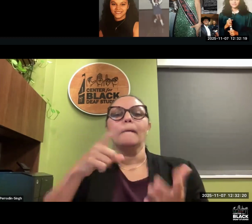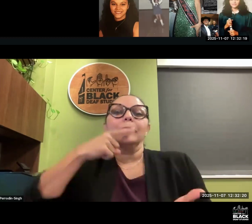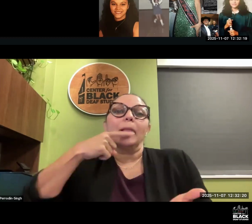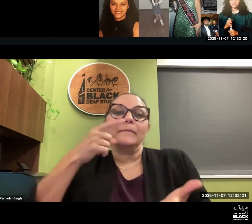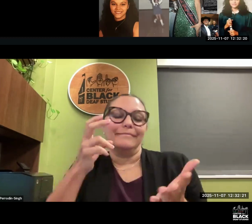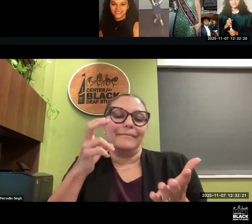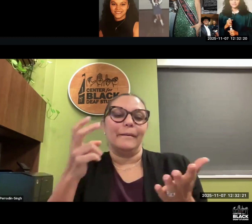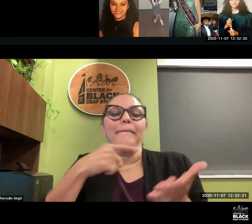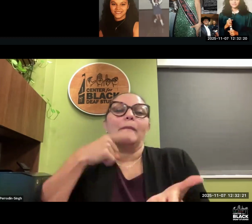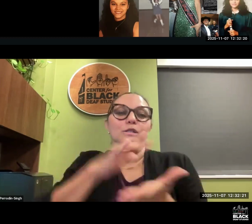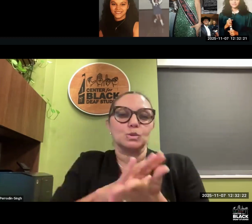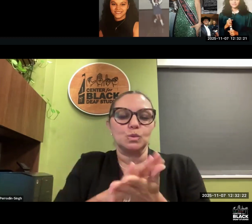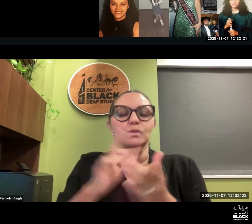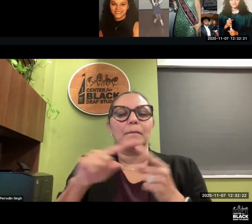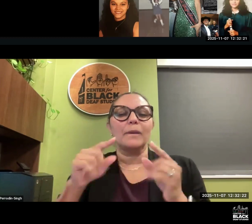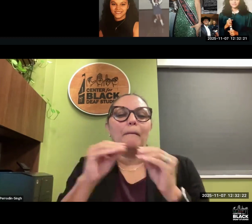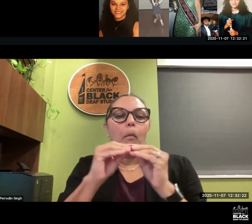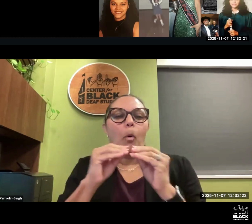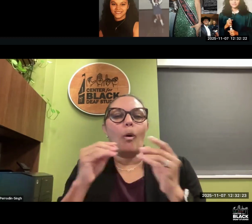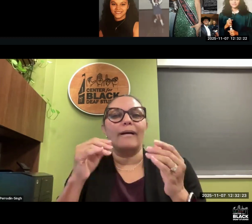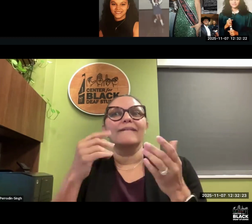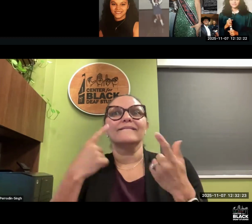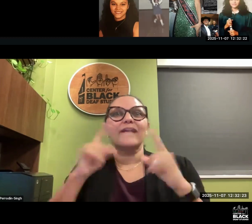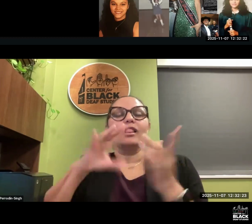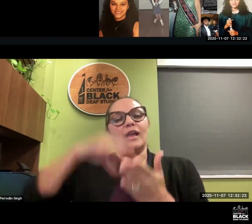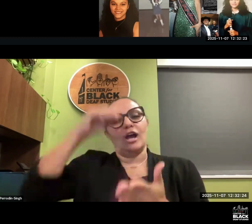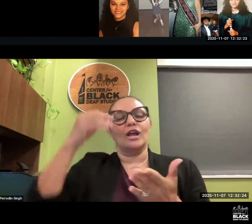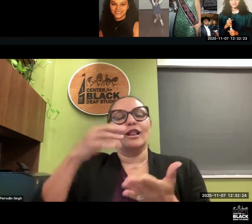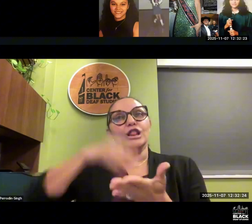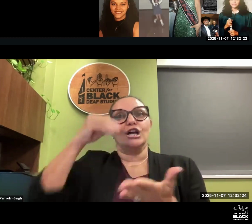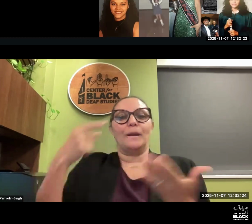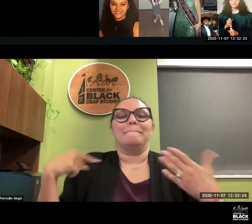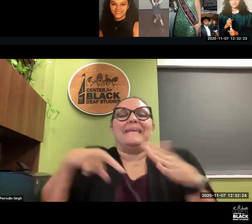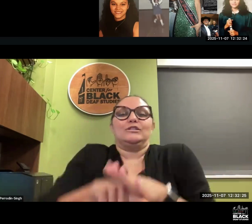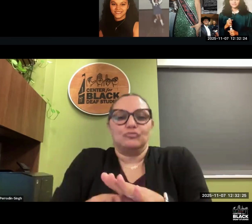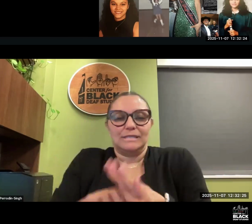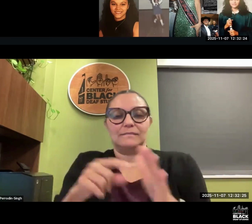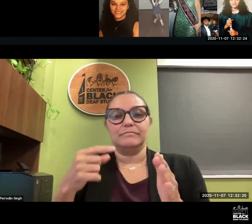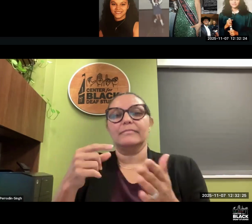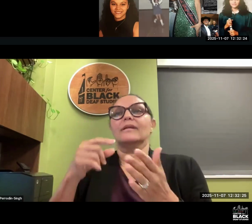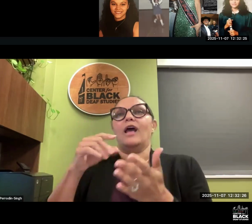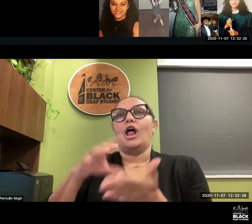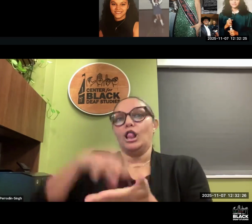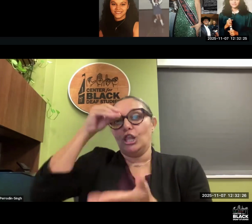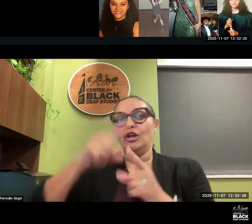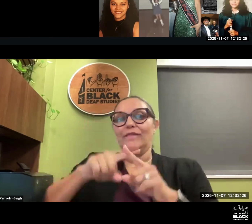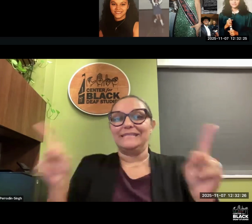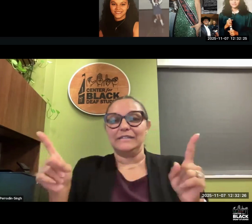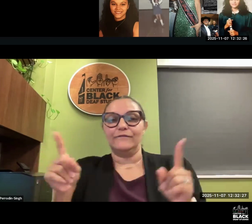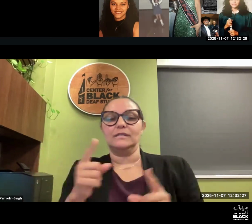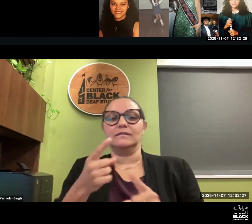I remember, she wanted me to continue going to a public school, and that's when we learned